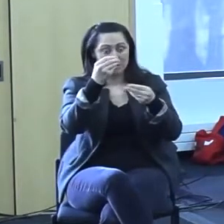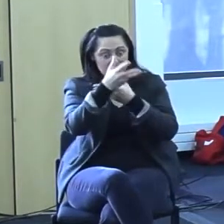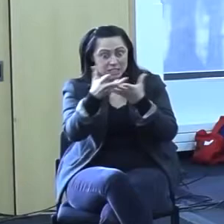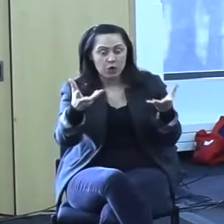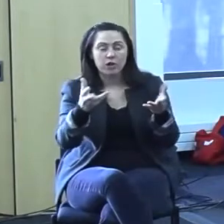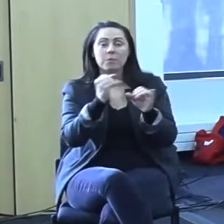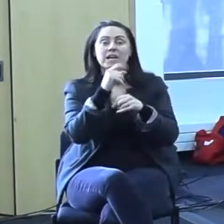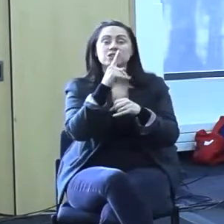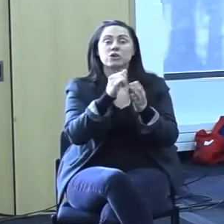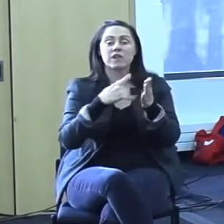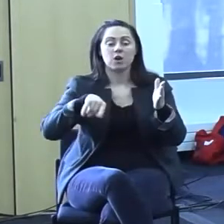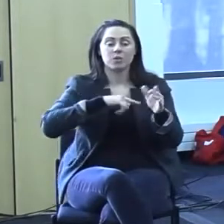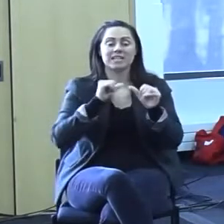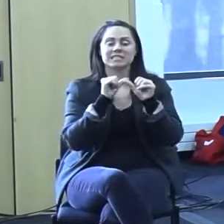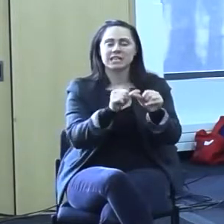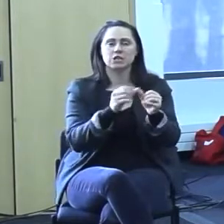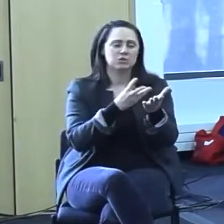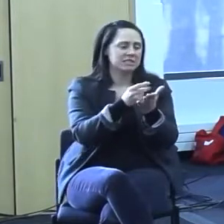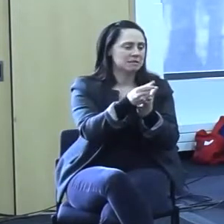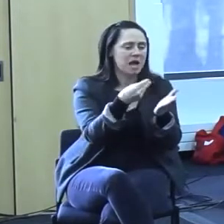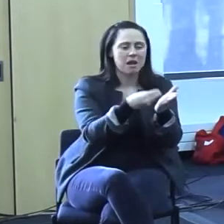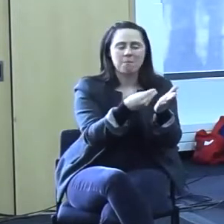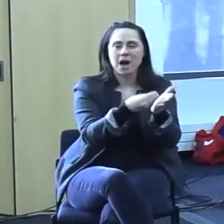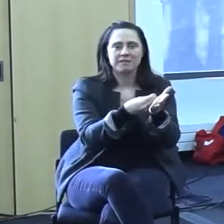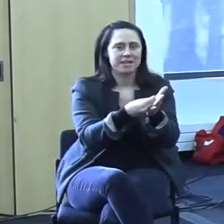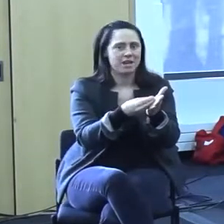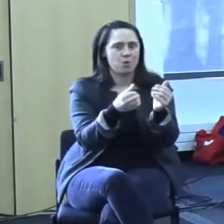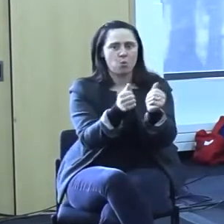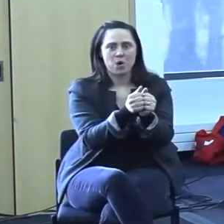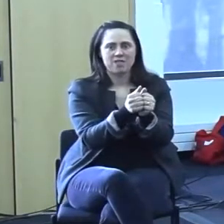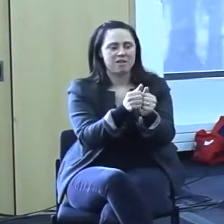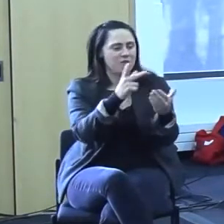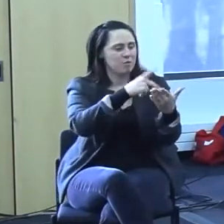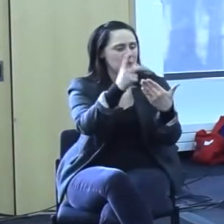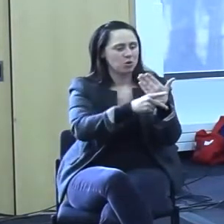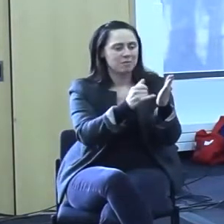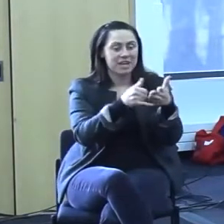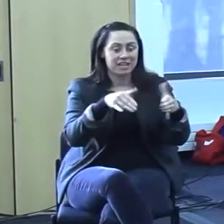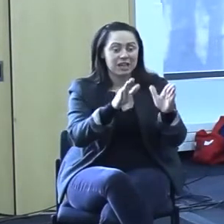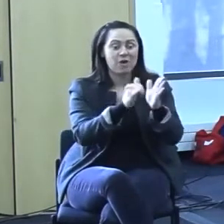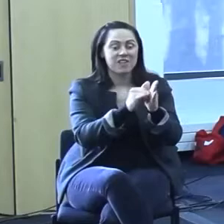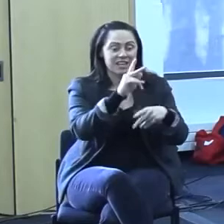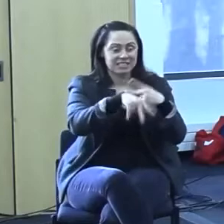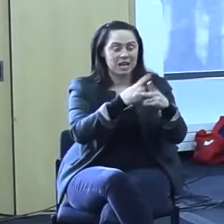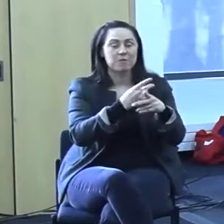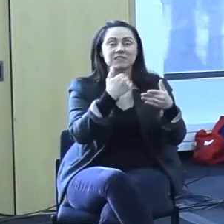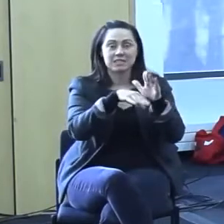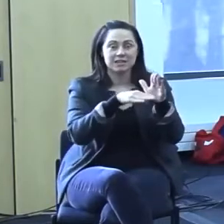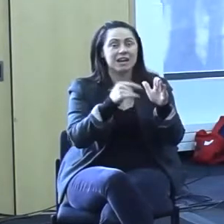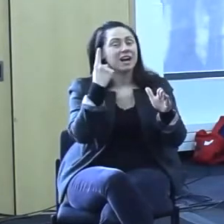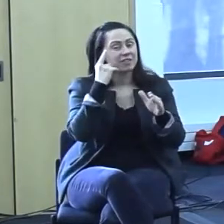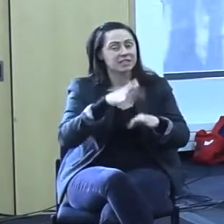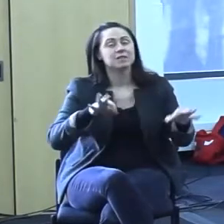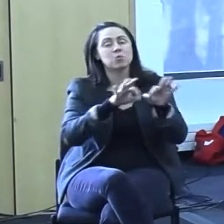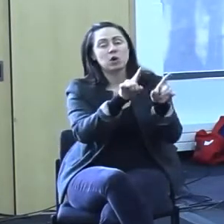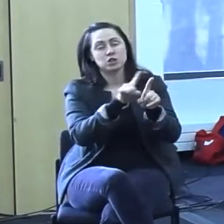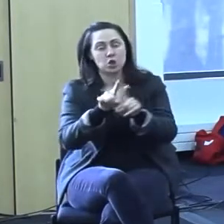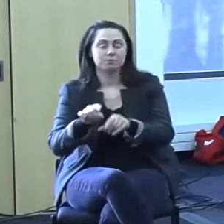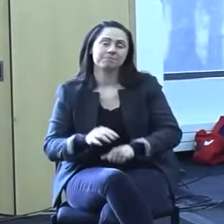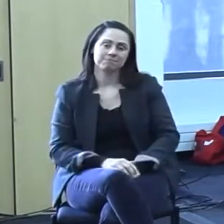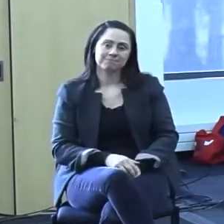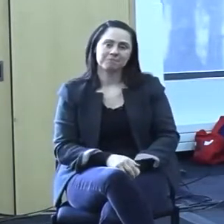that we continue to spend money on the programs that allow that type of accessibility, I think is important too.